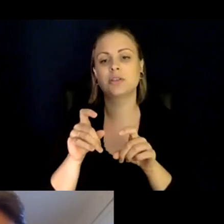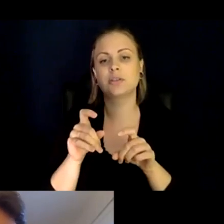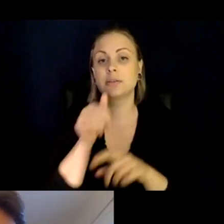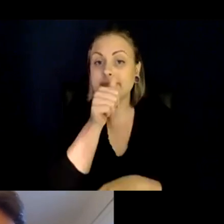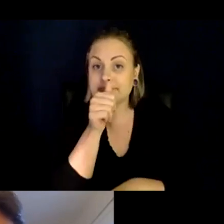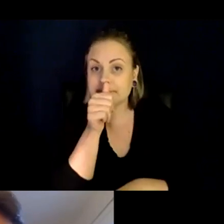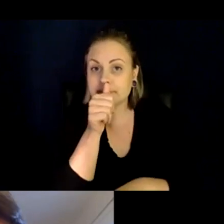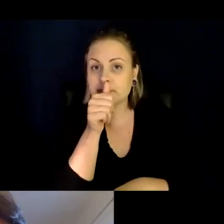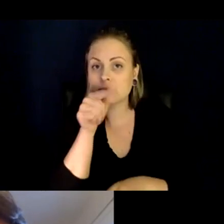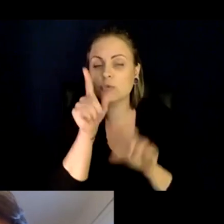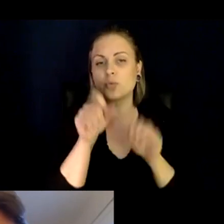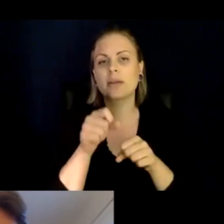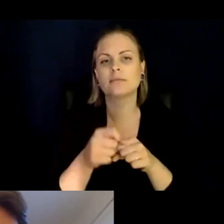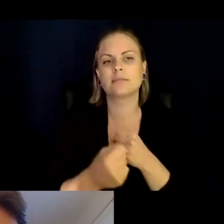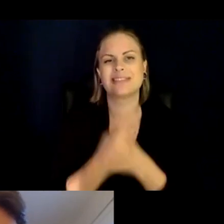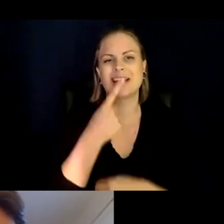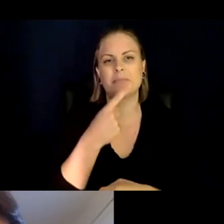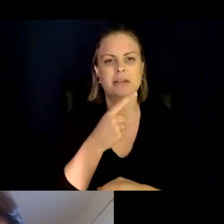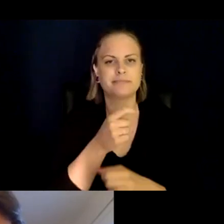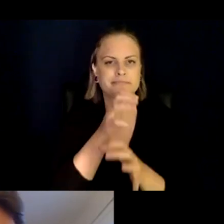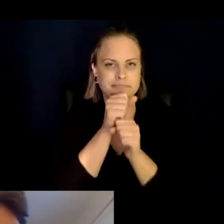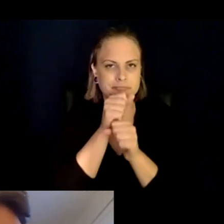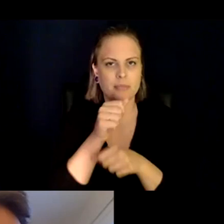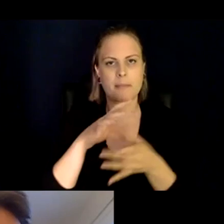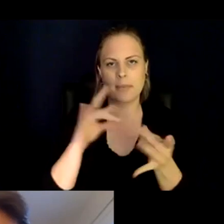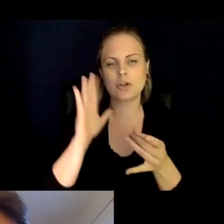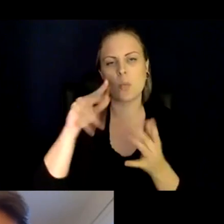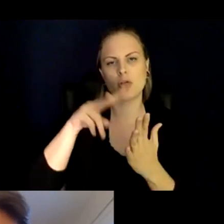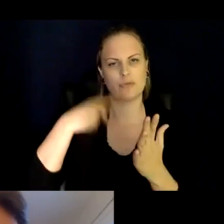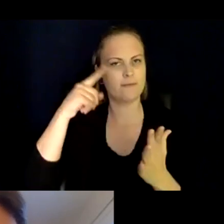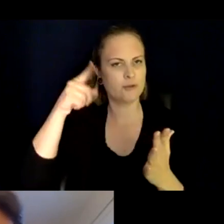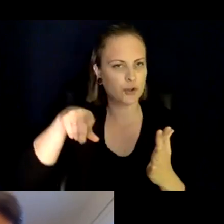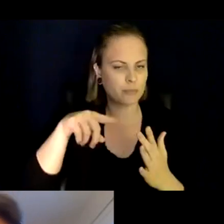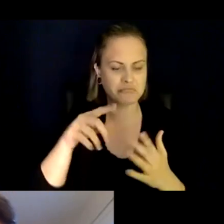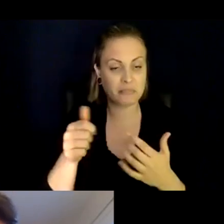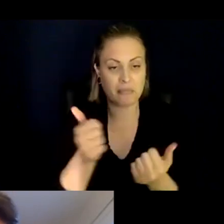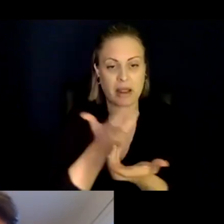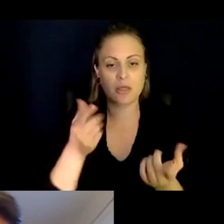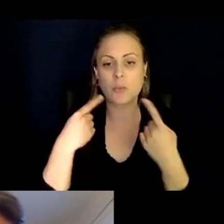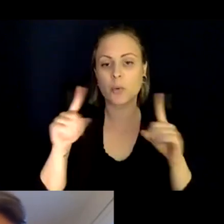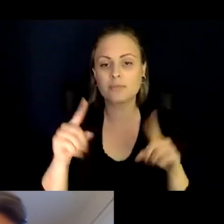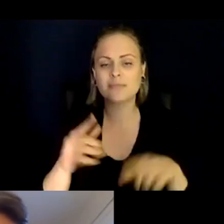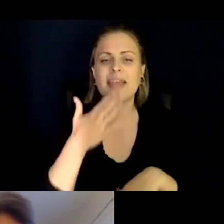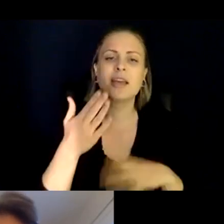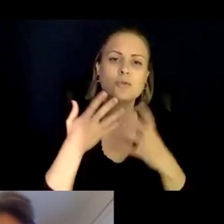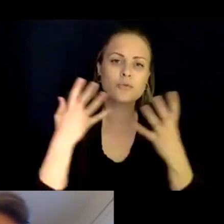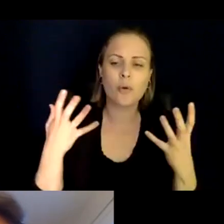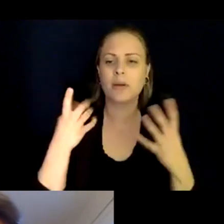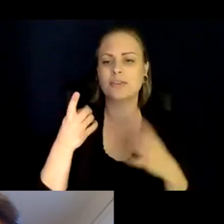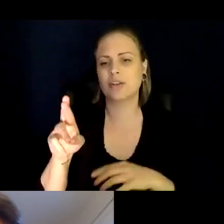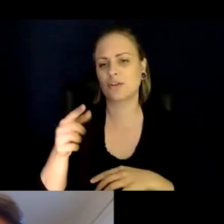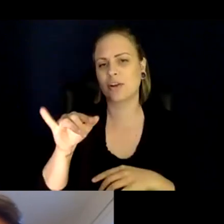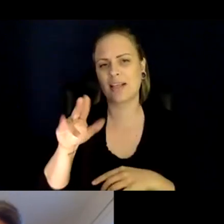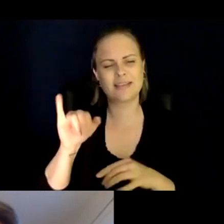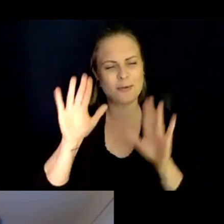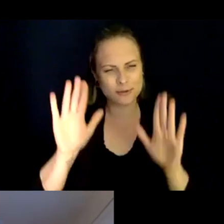you can send me a private message and I'll read it aloud. Any one of those things will work. Thank you so much, Dr. Gillin. That was great.